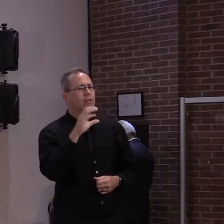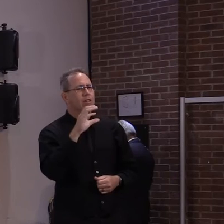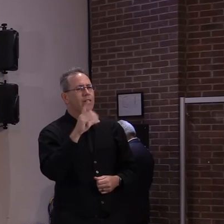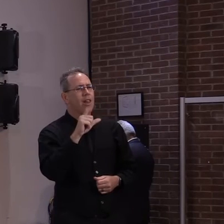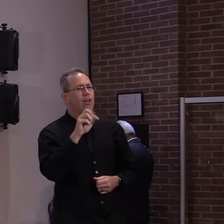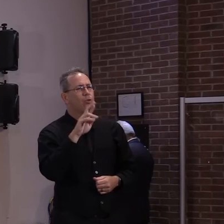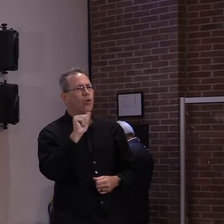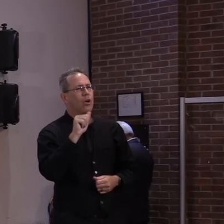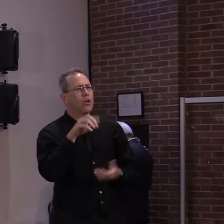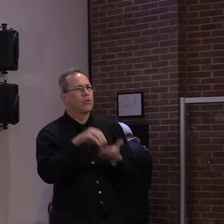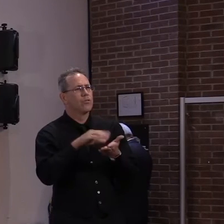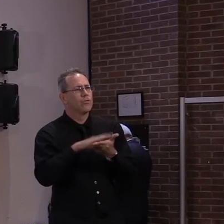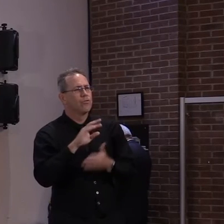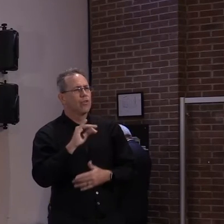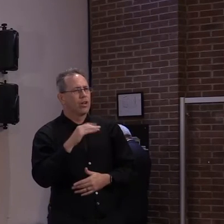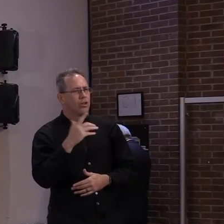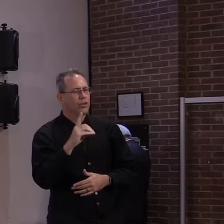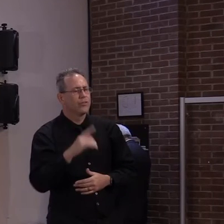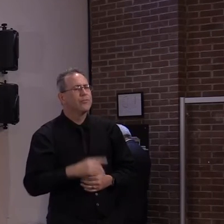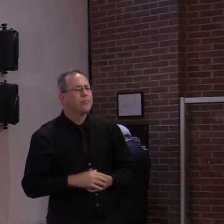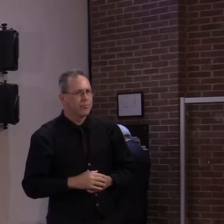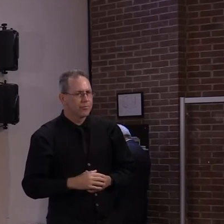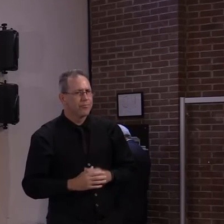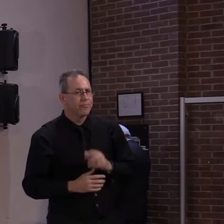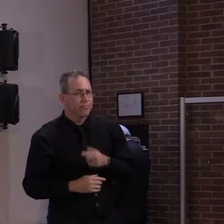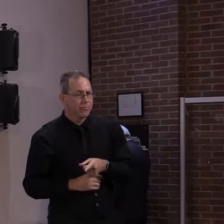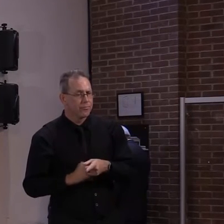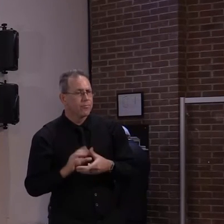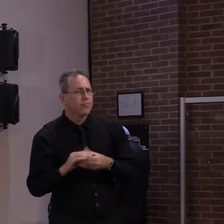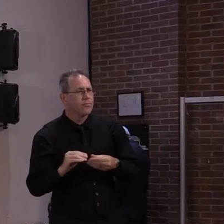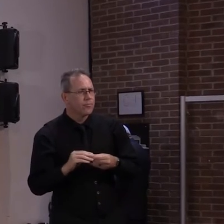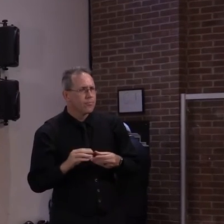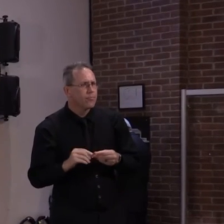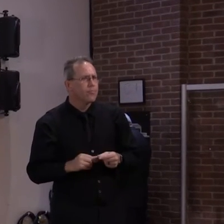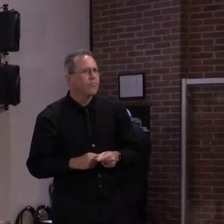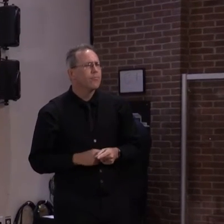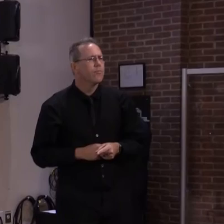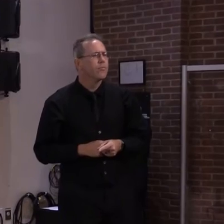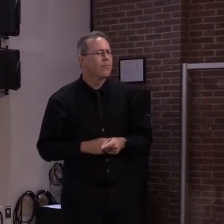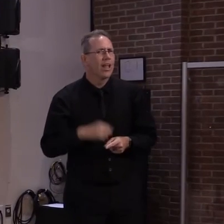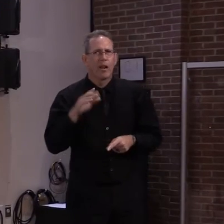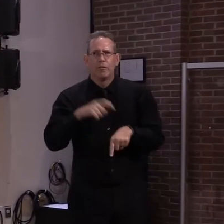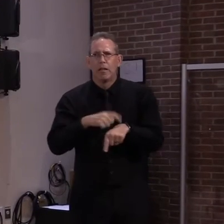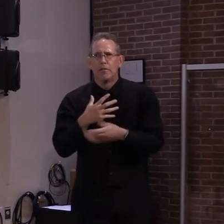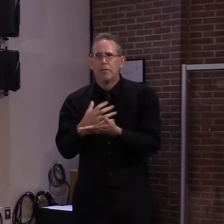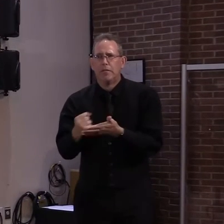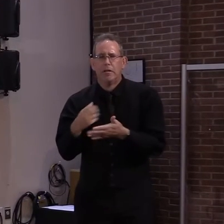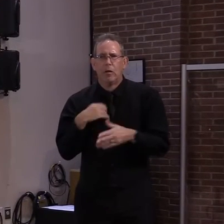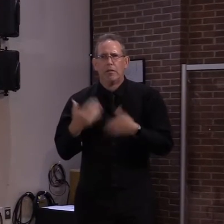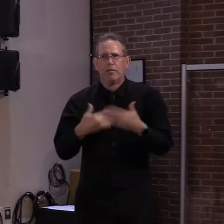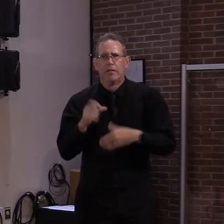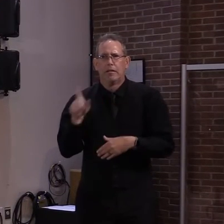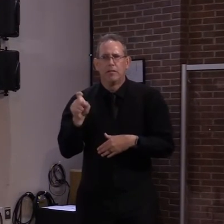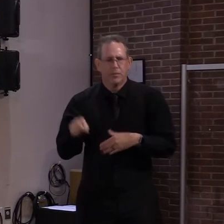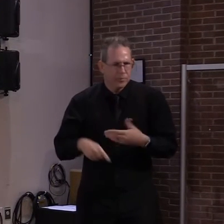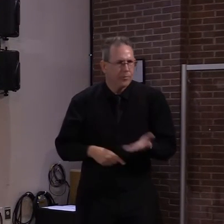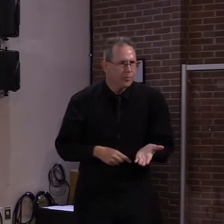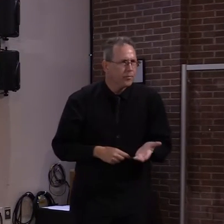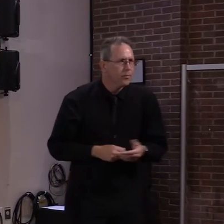Yes, thank you very much. I know you're running out of time, so just a quick one today, probably for Secretary